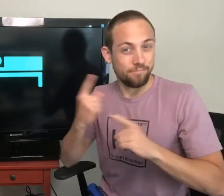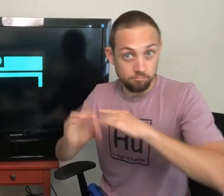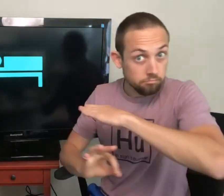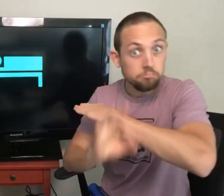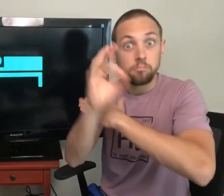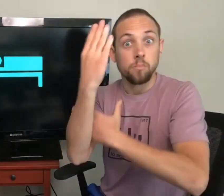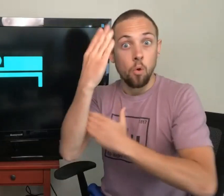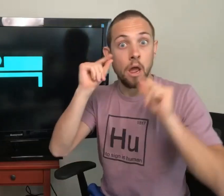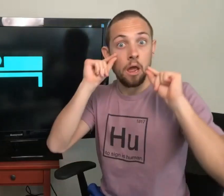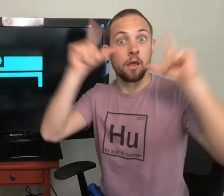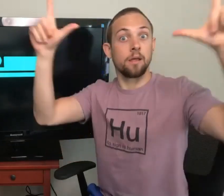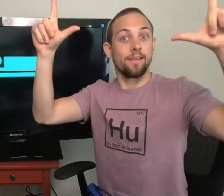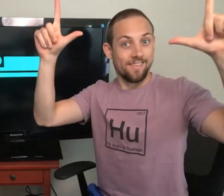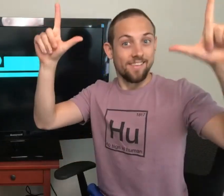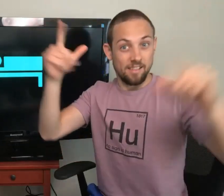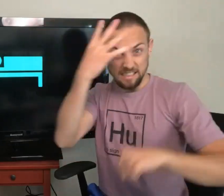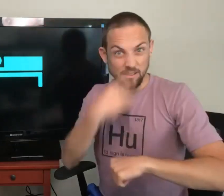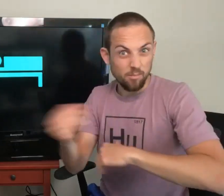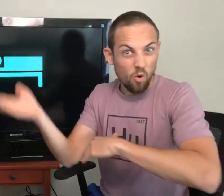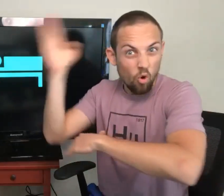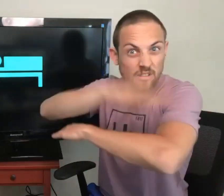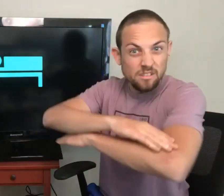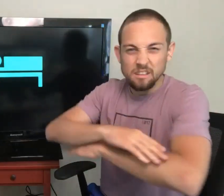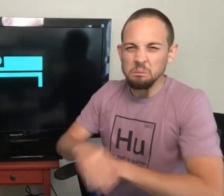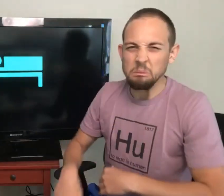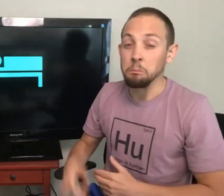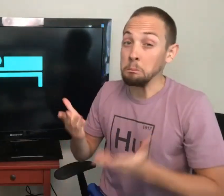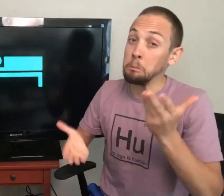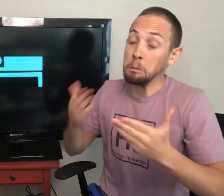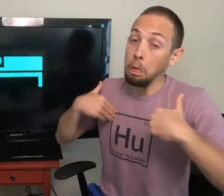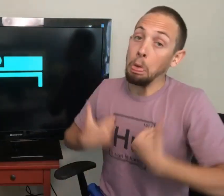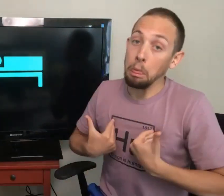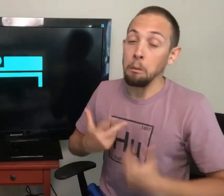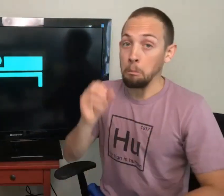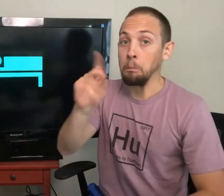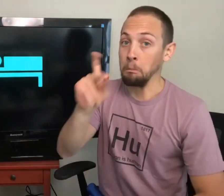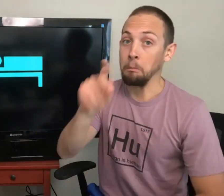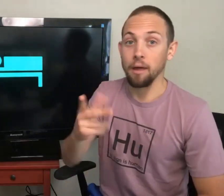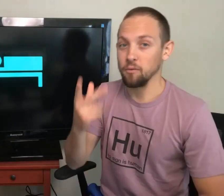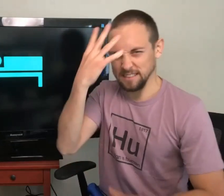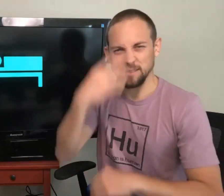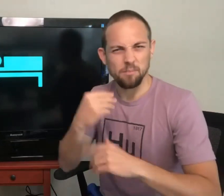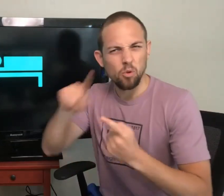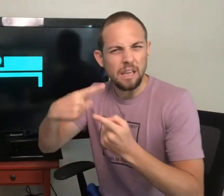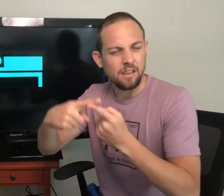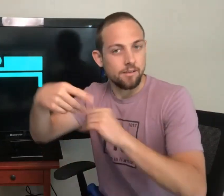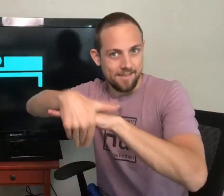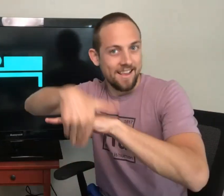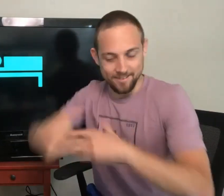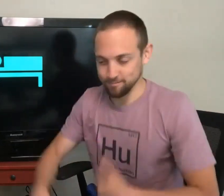in the sky. Then in the morning, when the sun comes up, I get up. I'd be too tired to do it the other